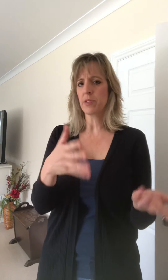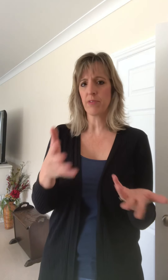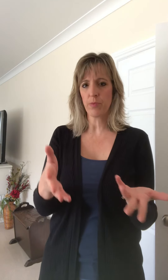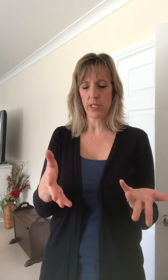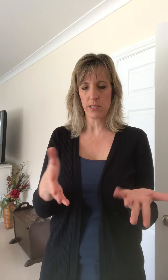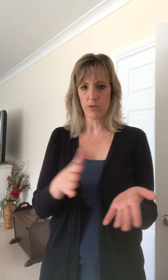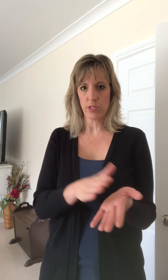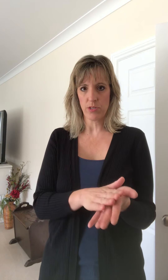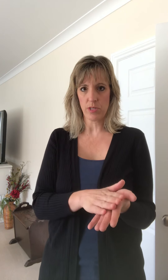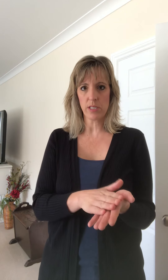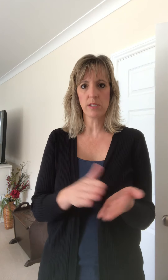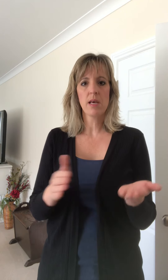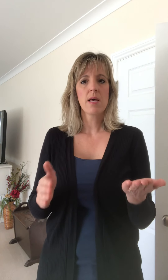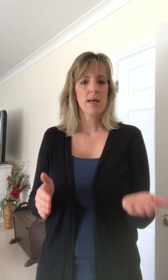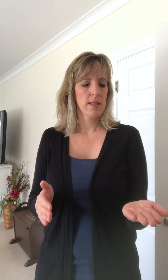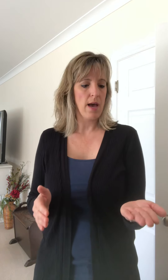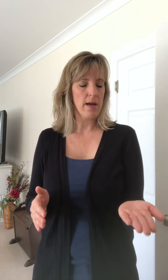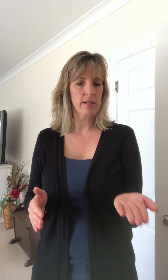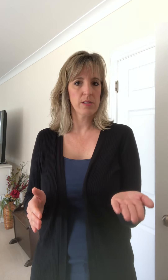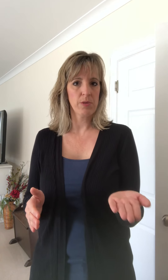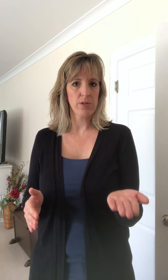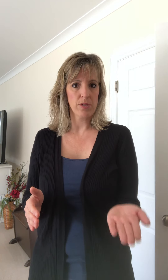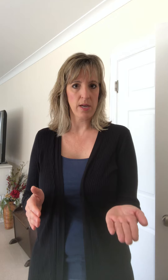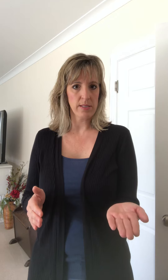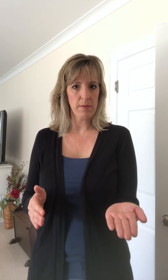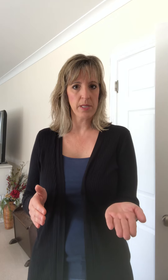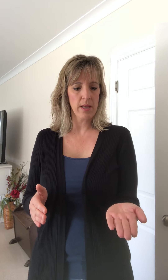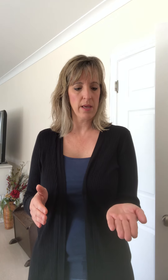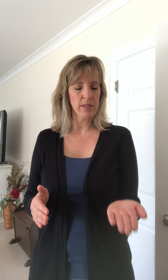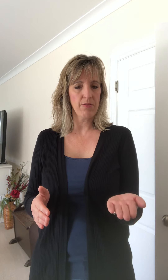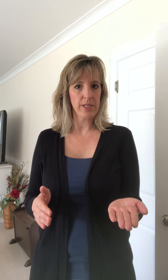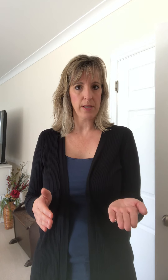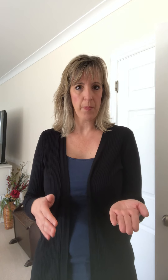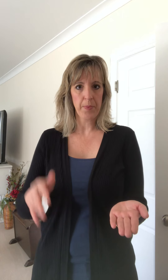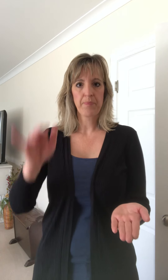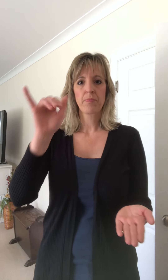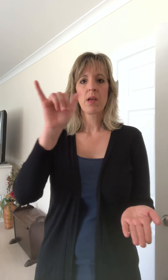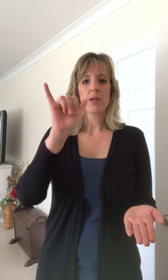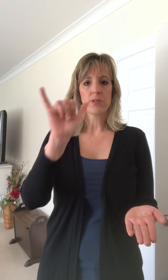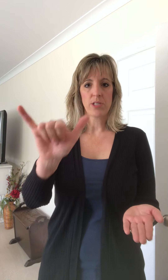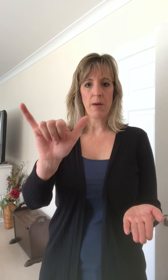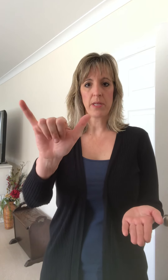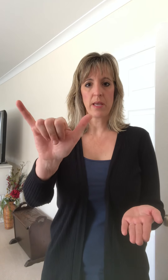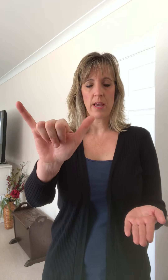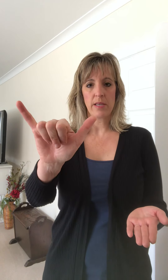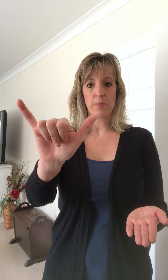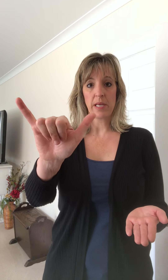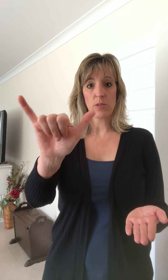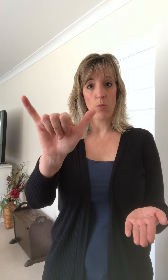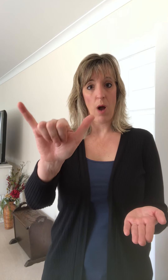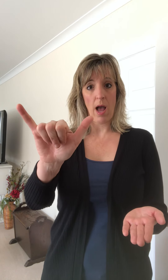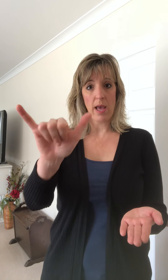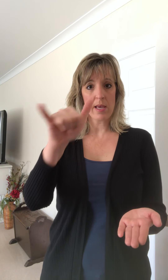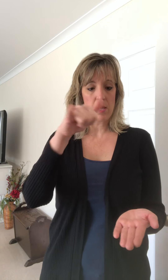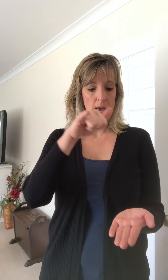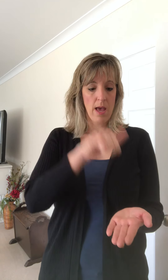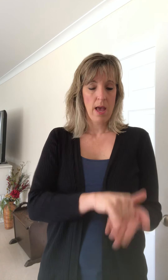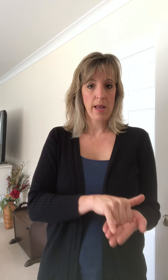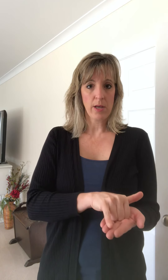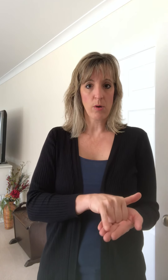different ways that you can do this. That is with your non-dominant hand face up. Your dominant hand makes a Y and it goes